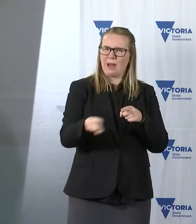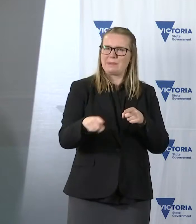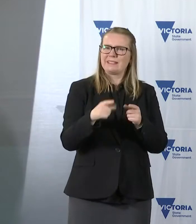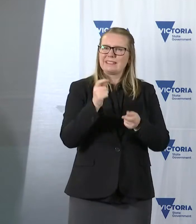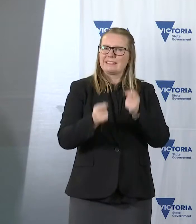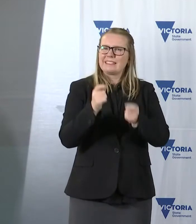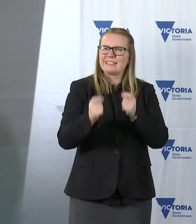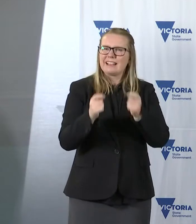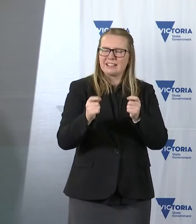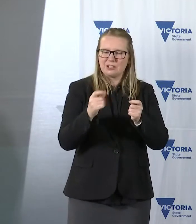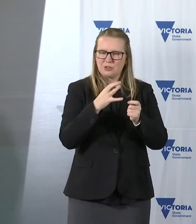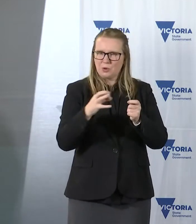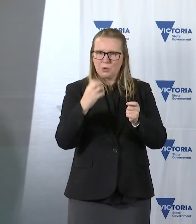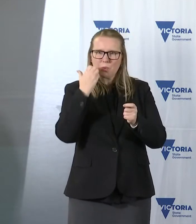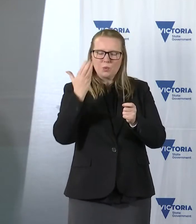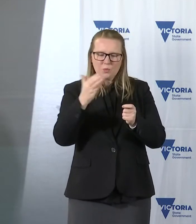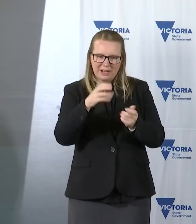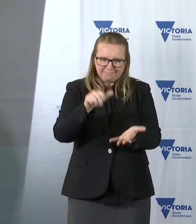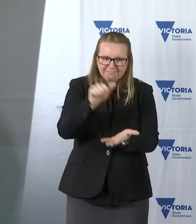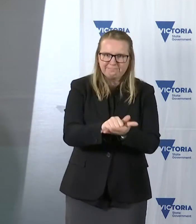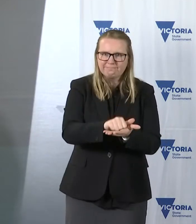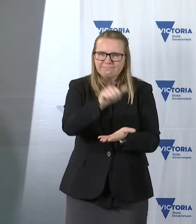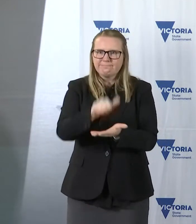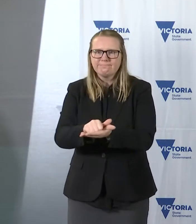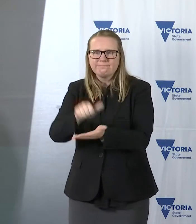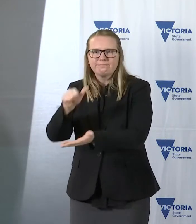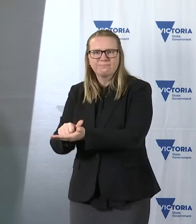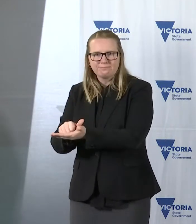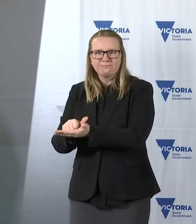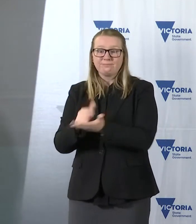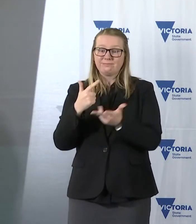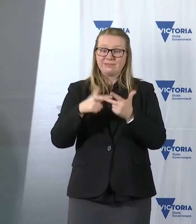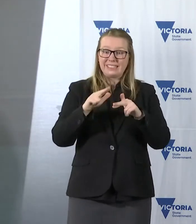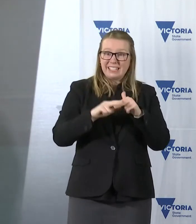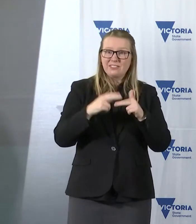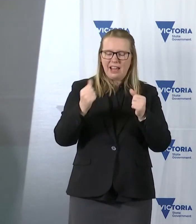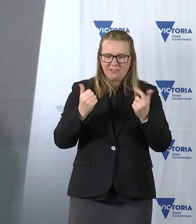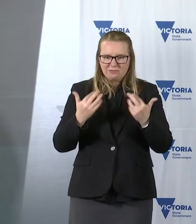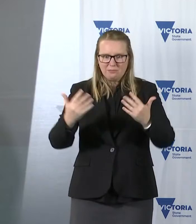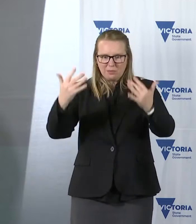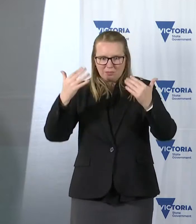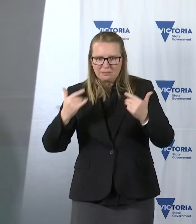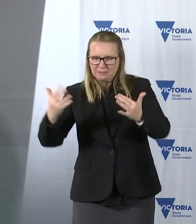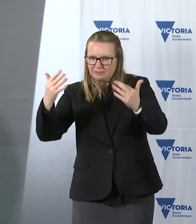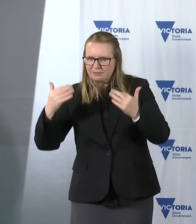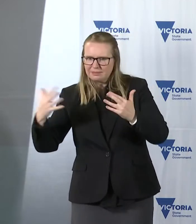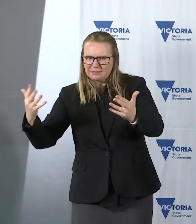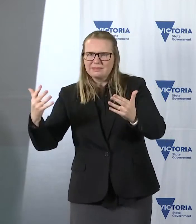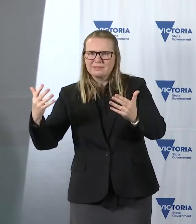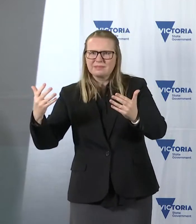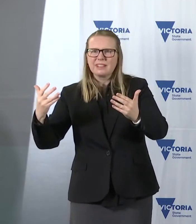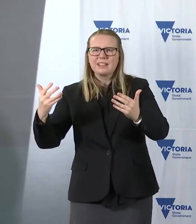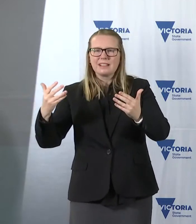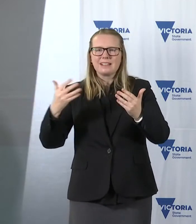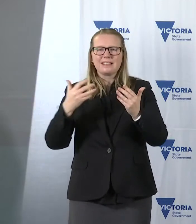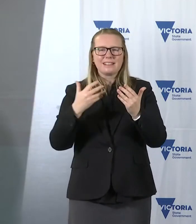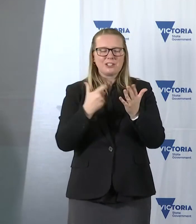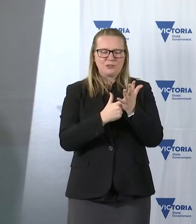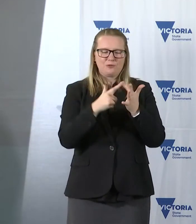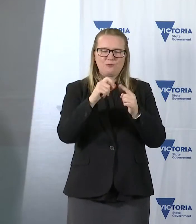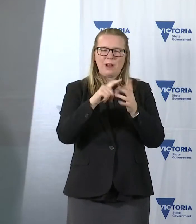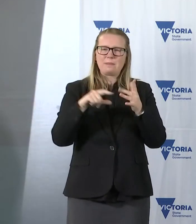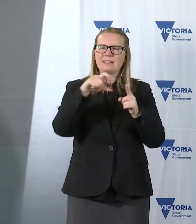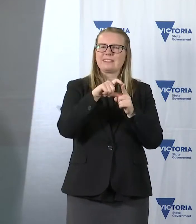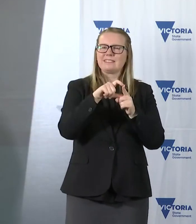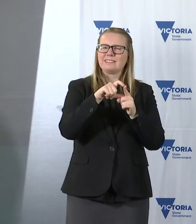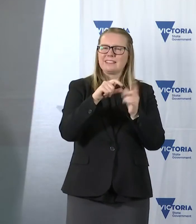and a good number of them, tens or more, have COVID, and you use that rapid antigen test,